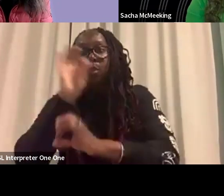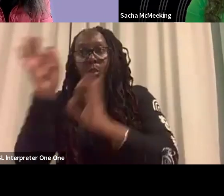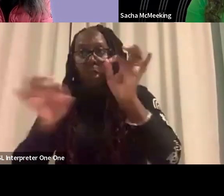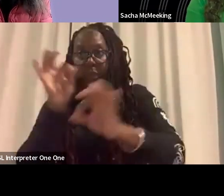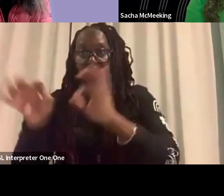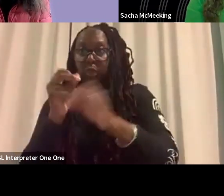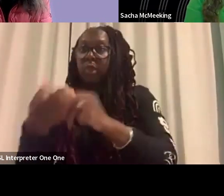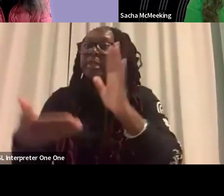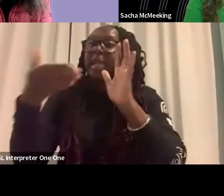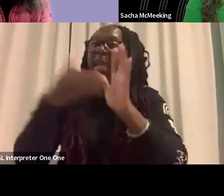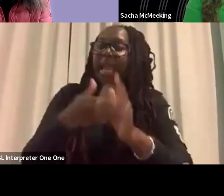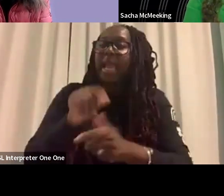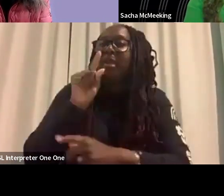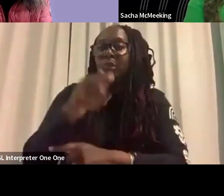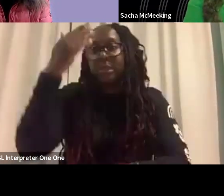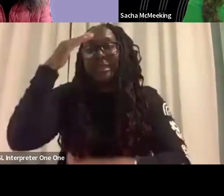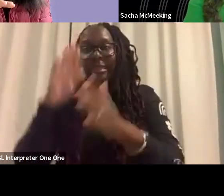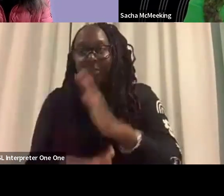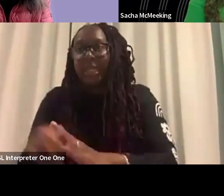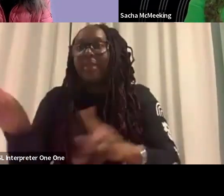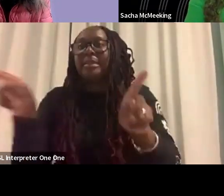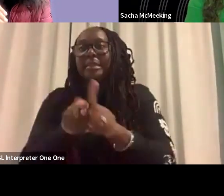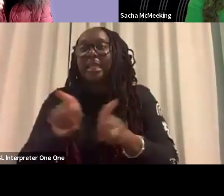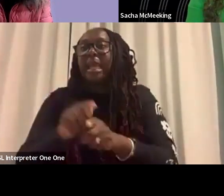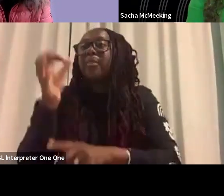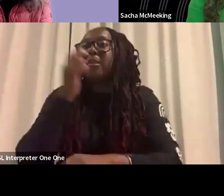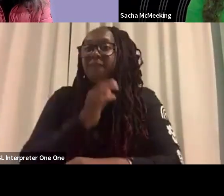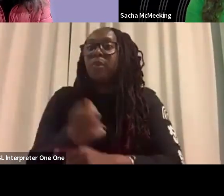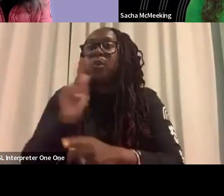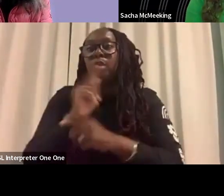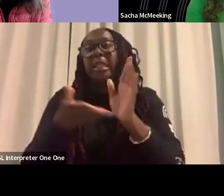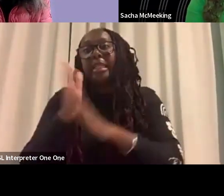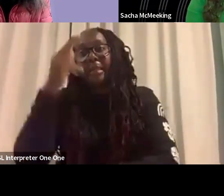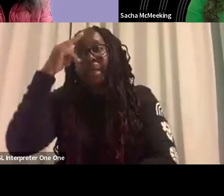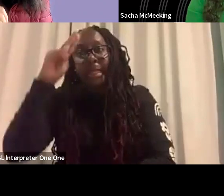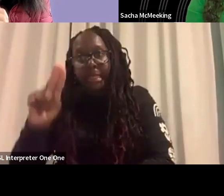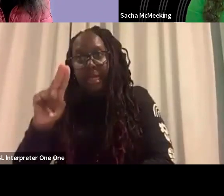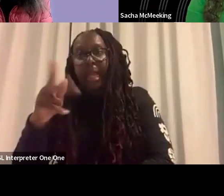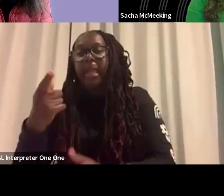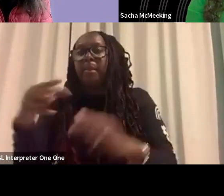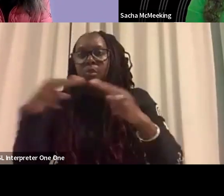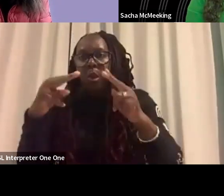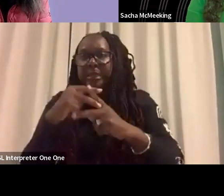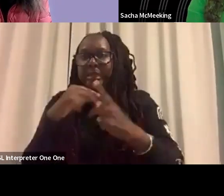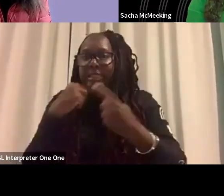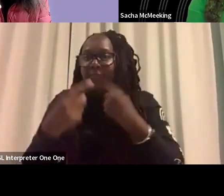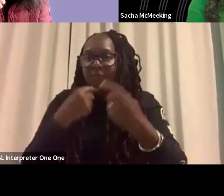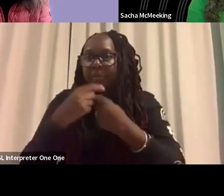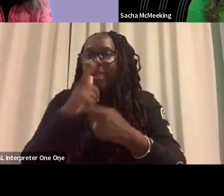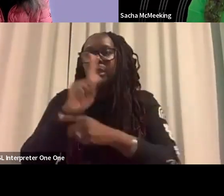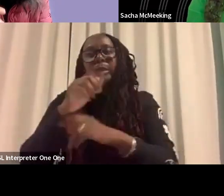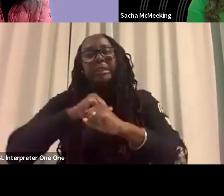to add your reflections, your experiences, and feel free to also leave your name and a contact. So you can also have a space